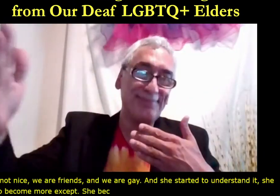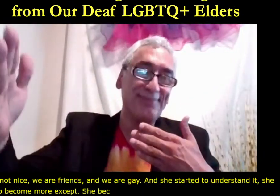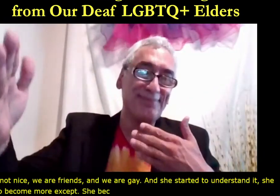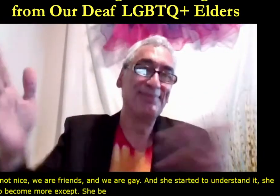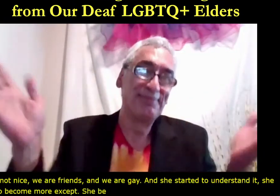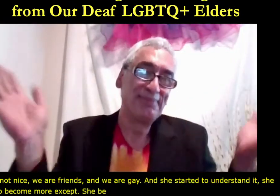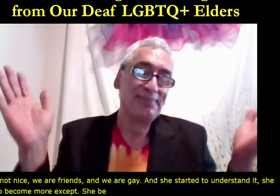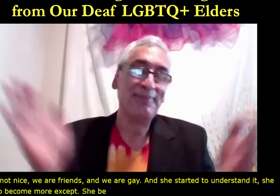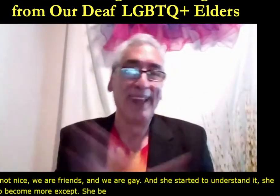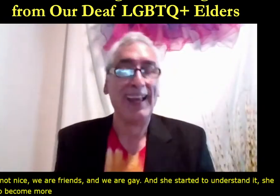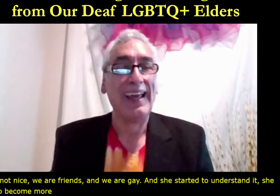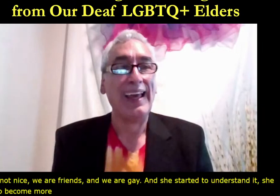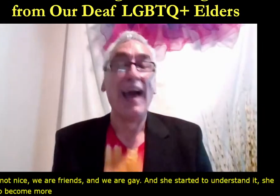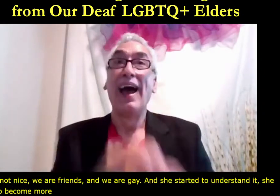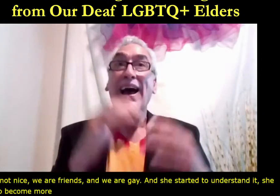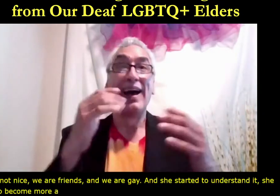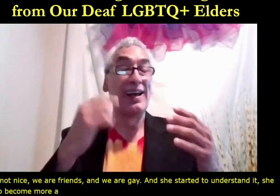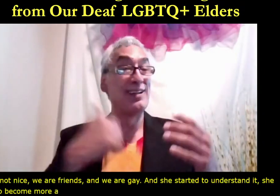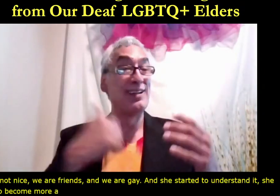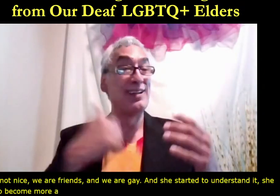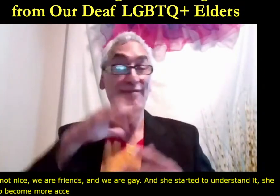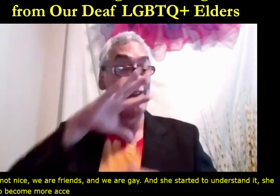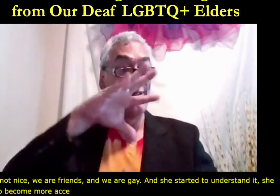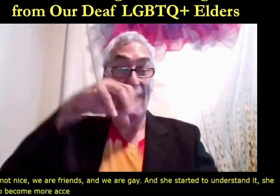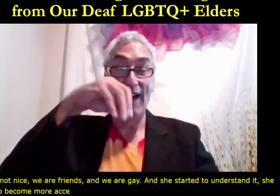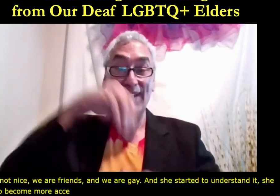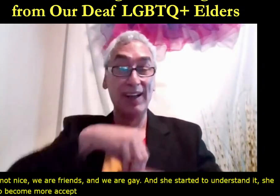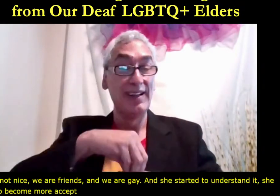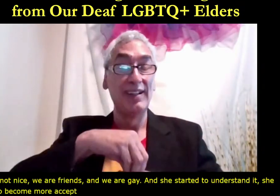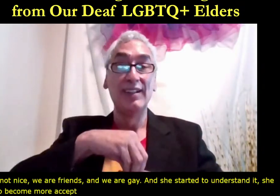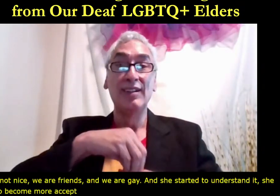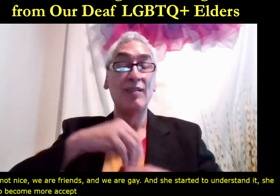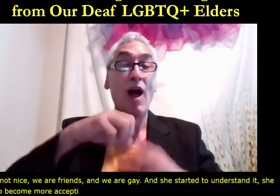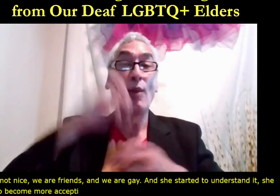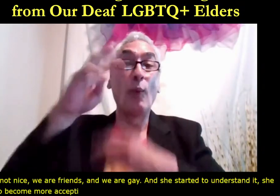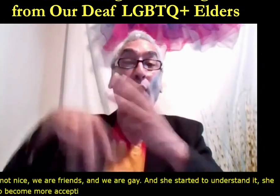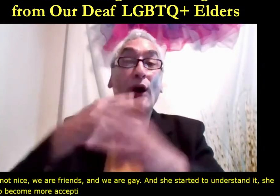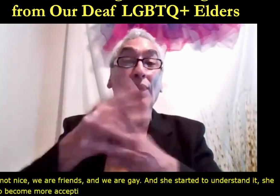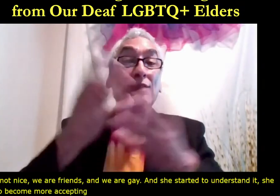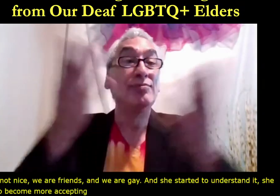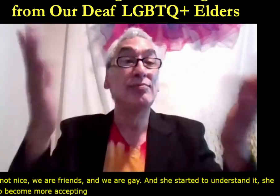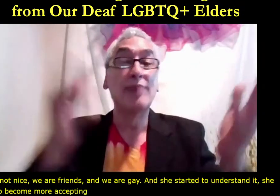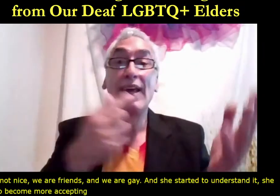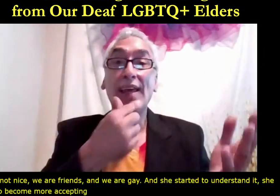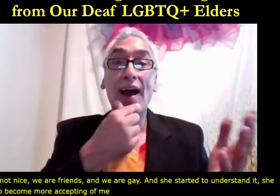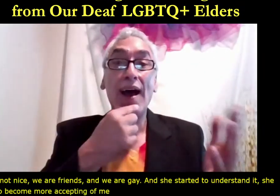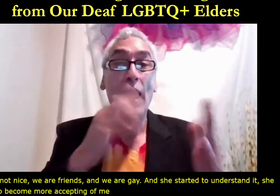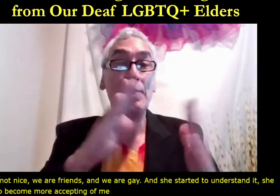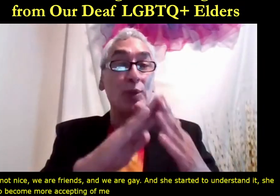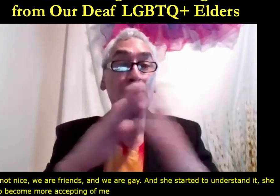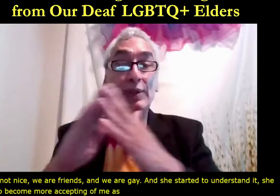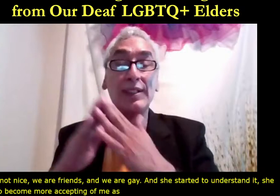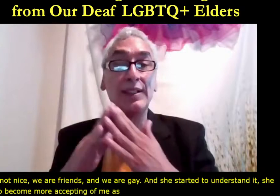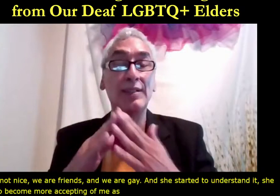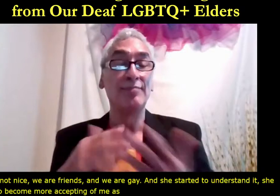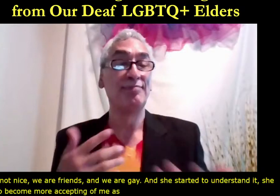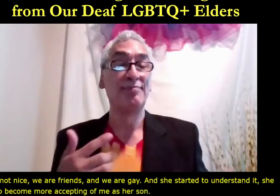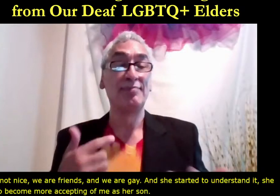uh she's quite used to it but um in the world